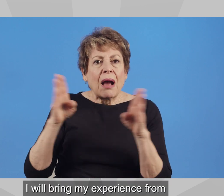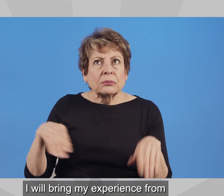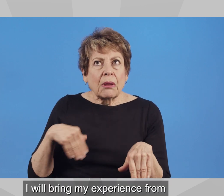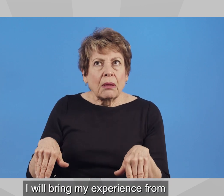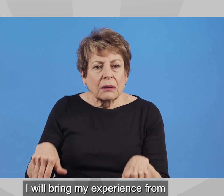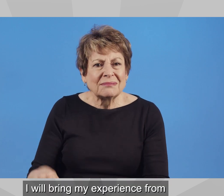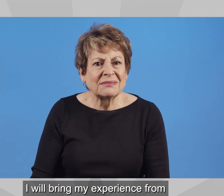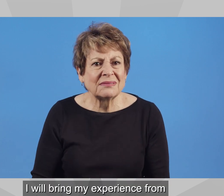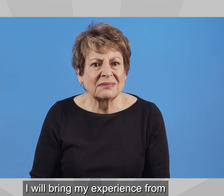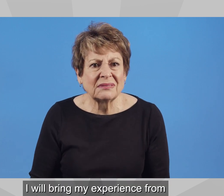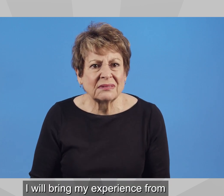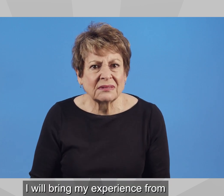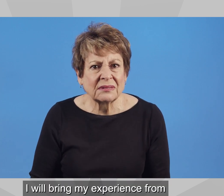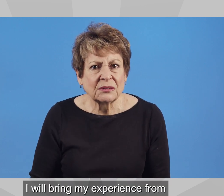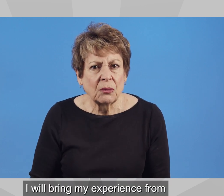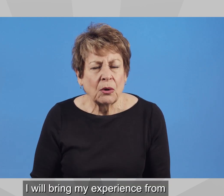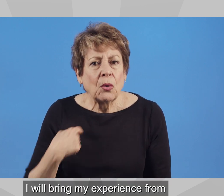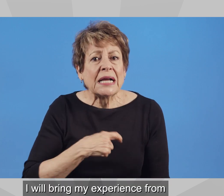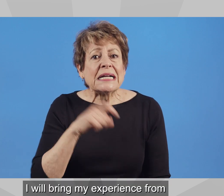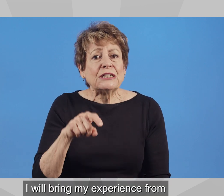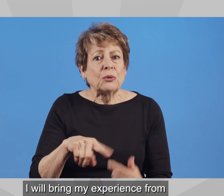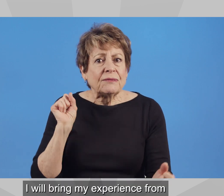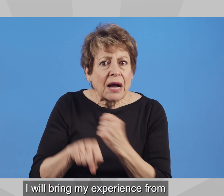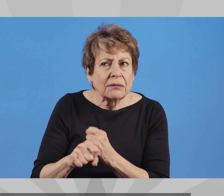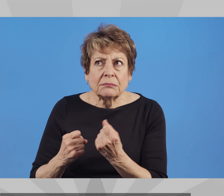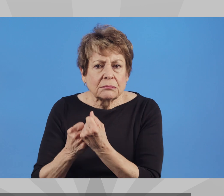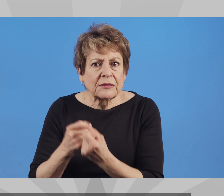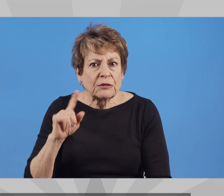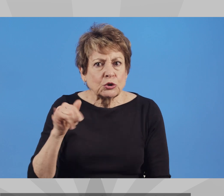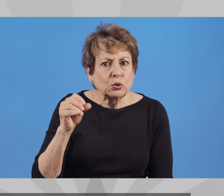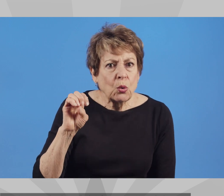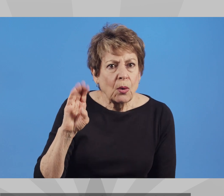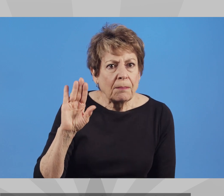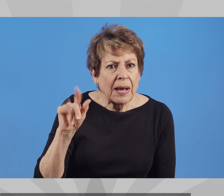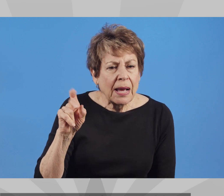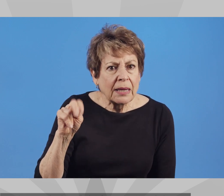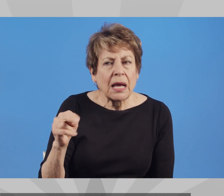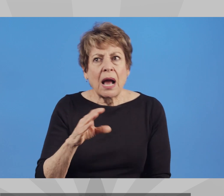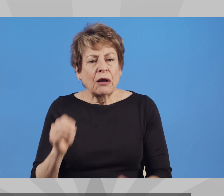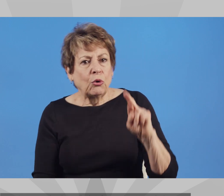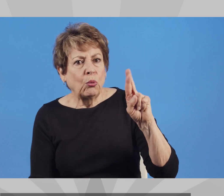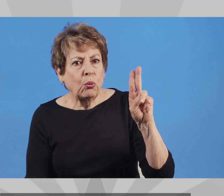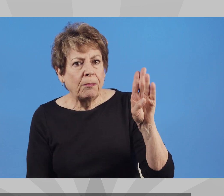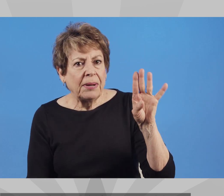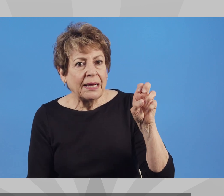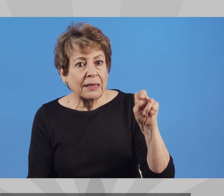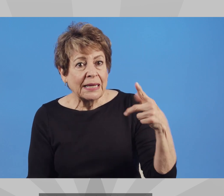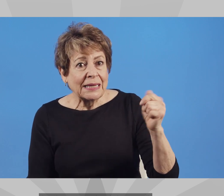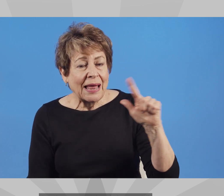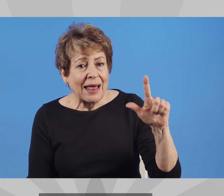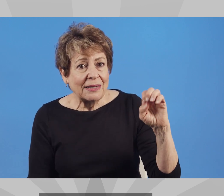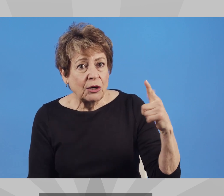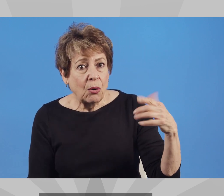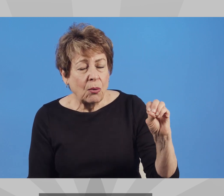I will bring my experience from the school board, the Army, and as a dad to fight for a better Arizona